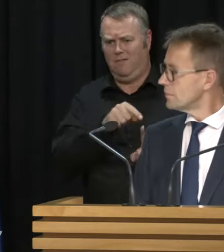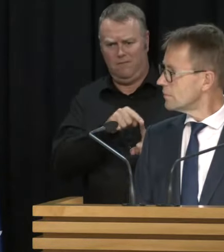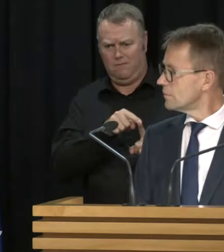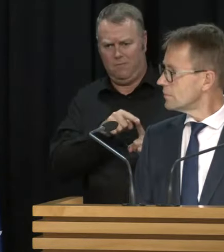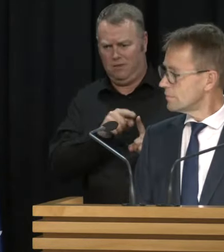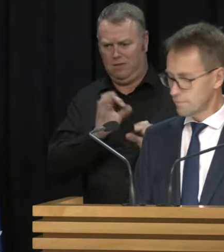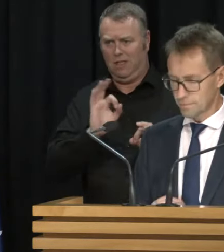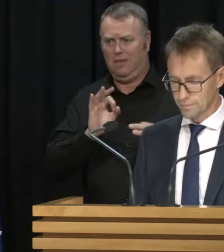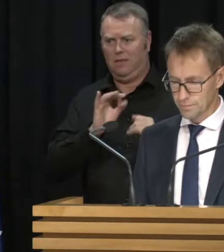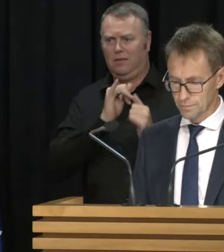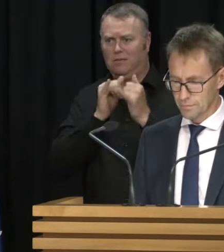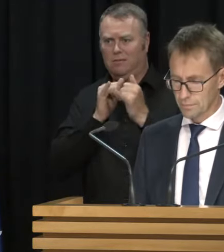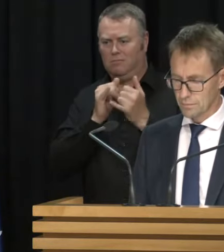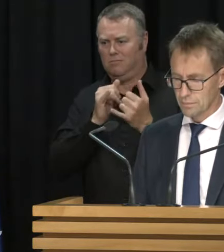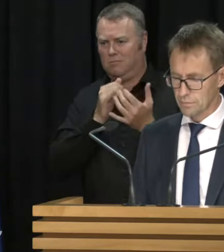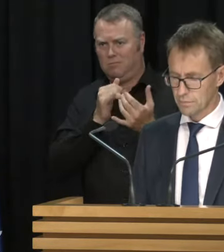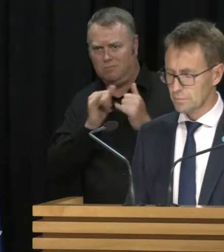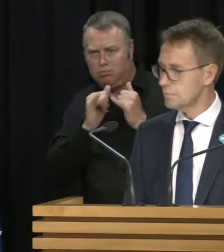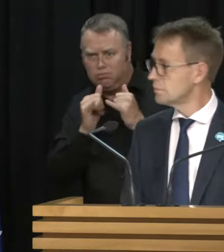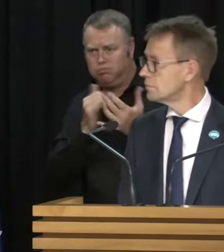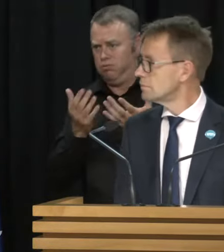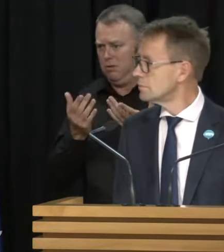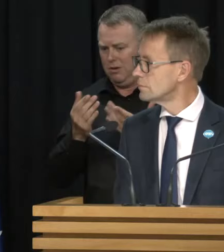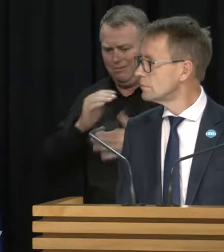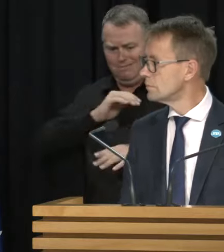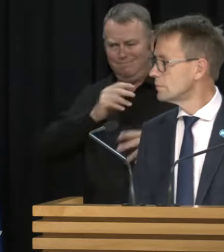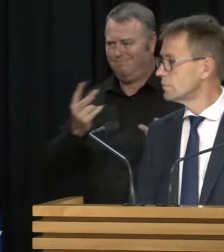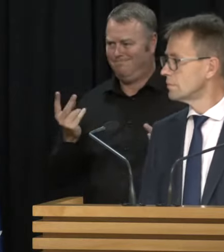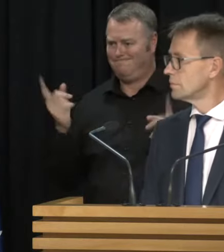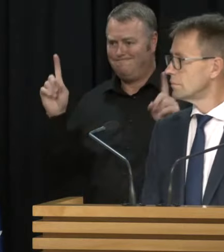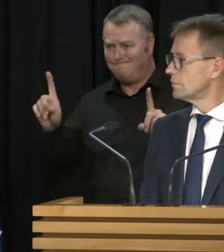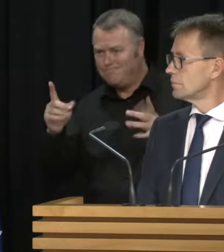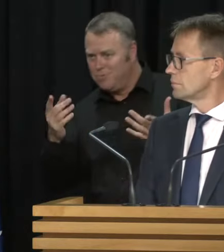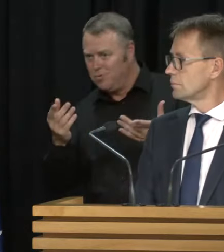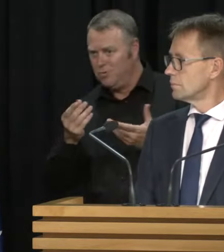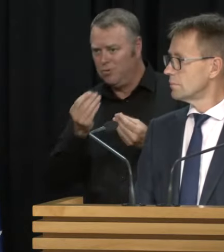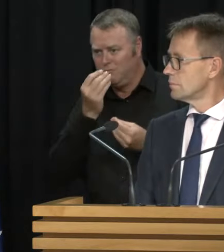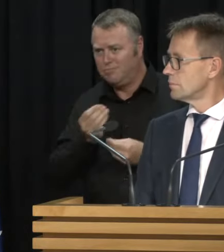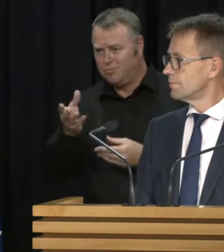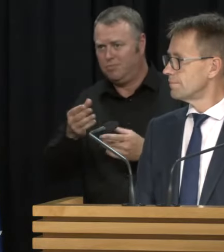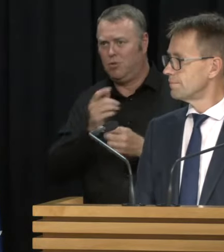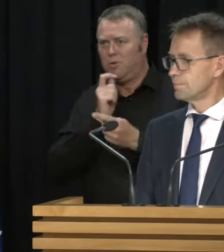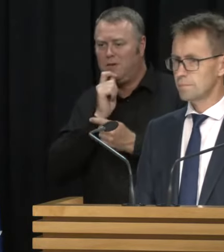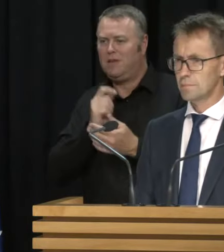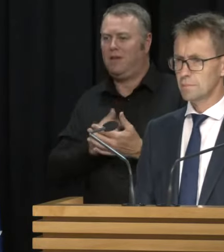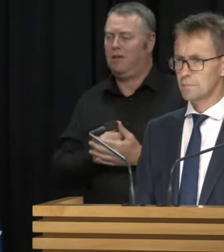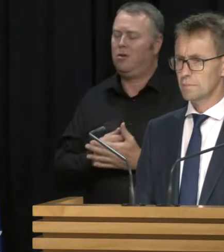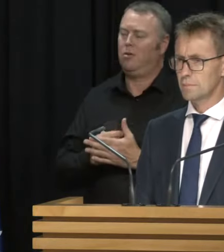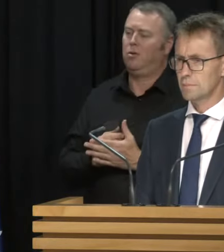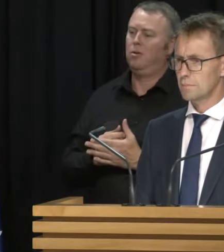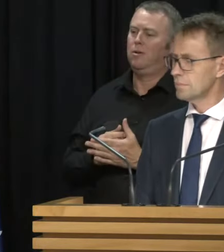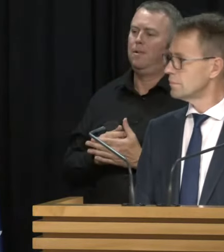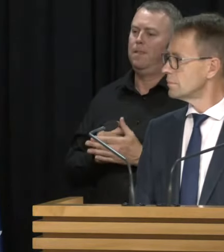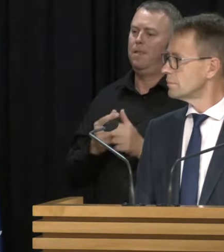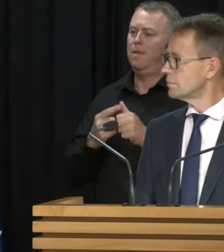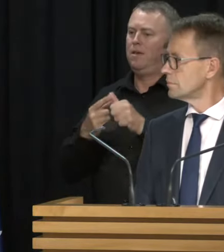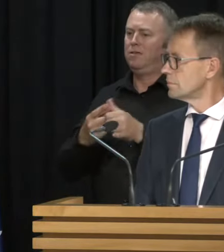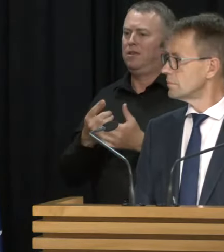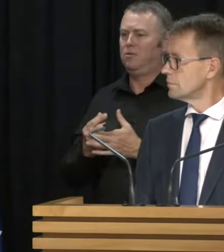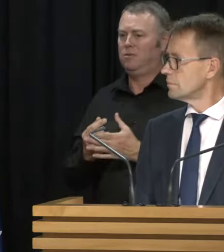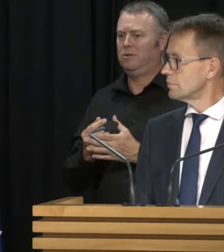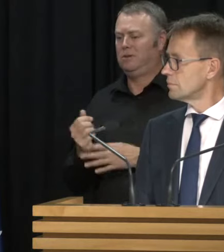known household contact of our existing cases, so had been isolating with those. So it was someone we were actually fully expecting we would